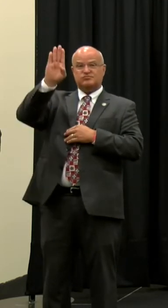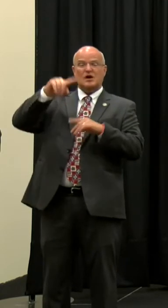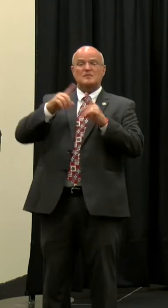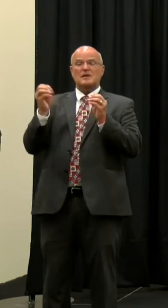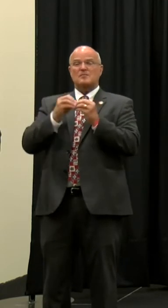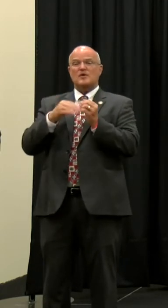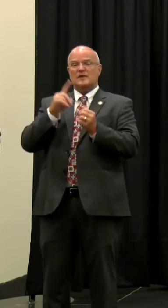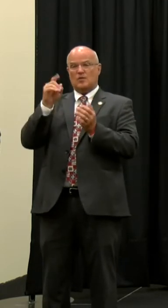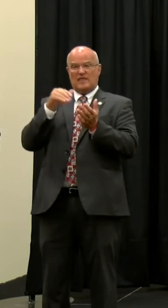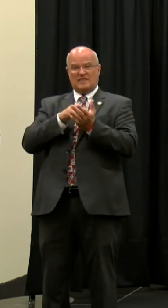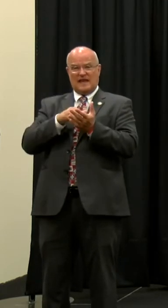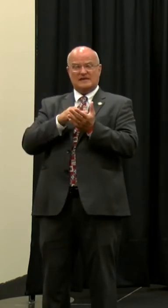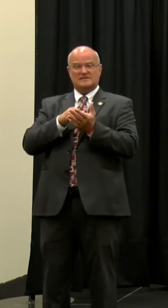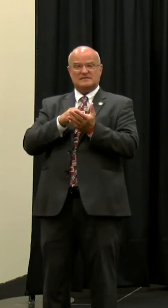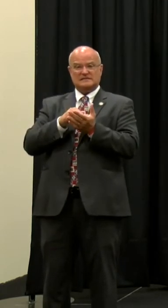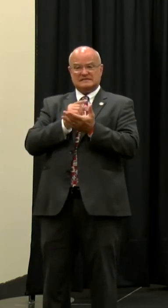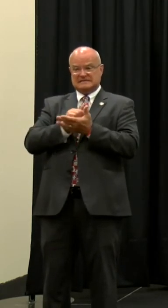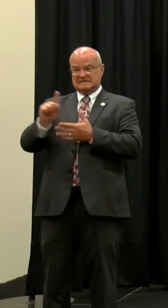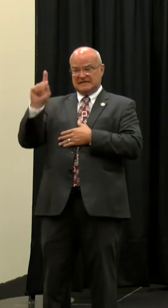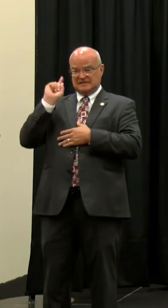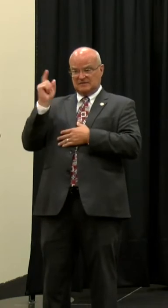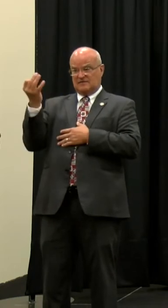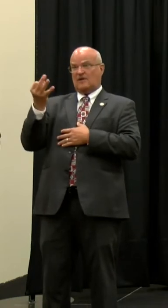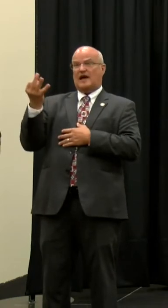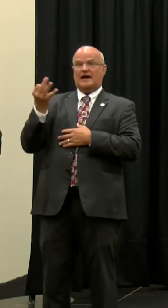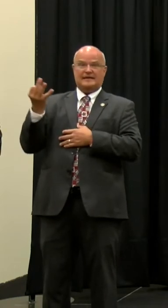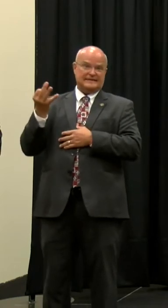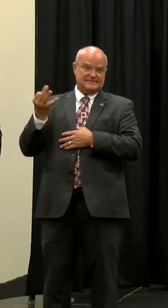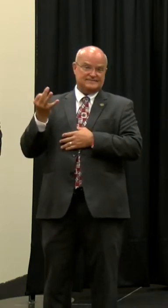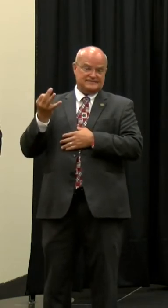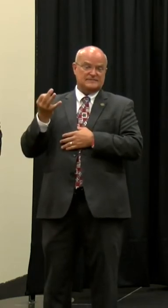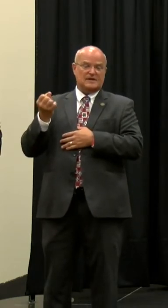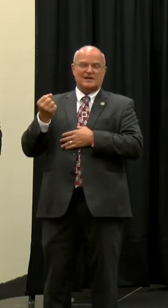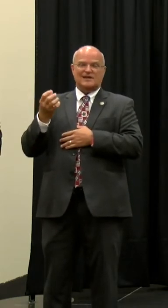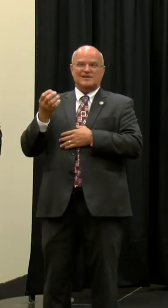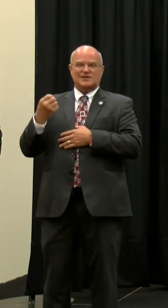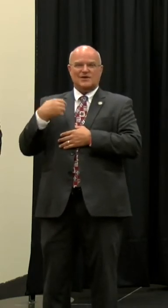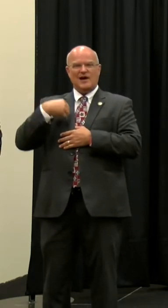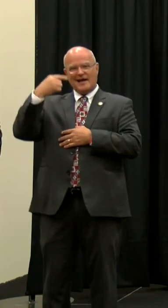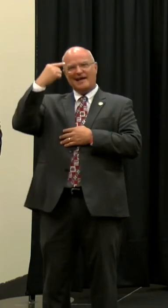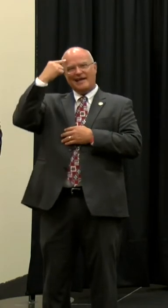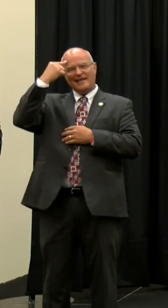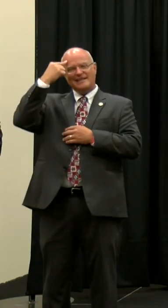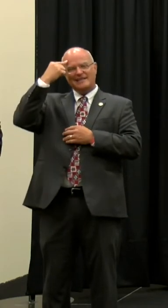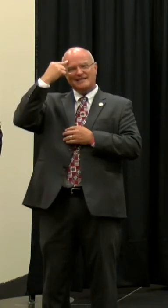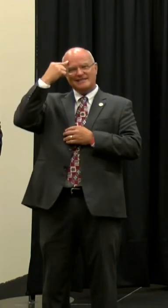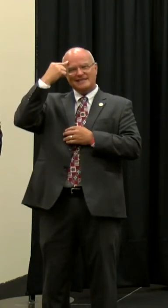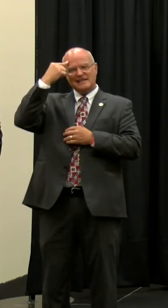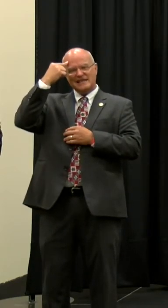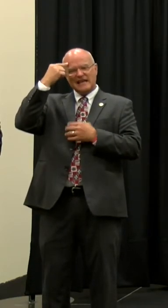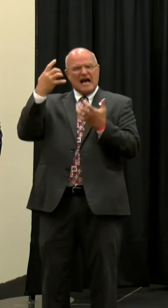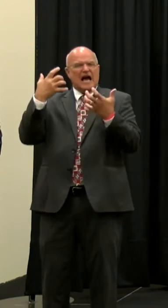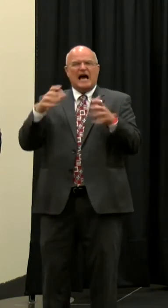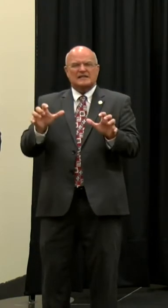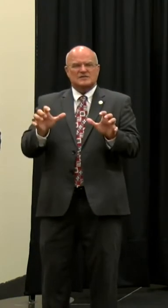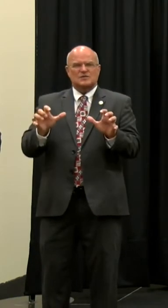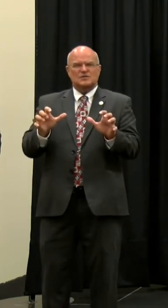over 1,000 last Friday. So I think I don't want to